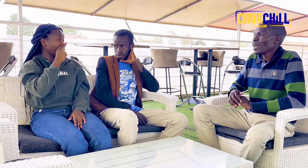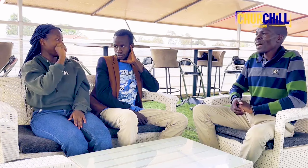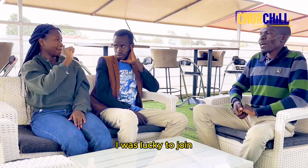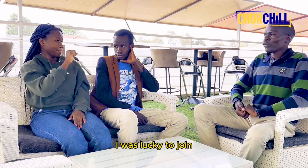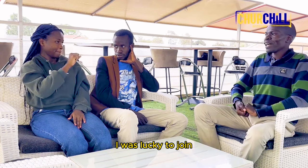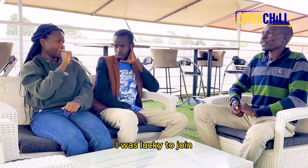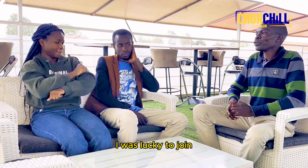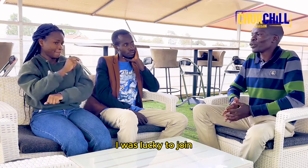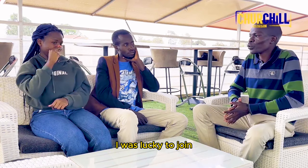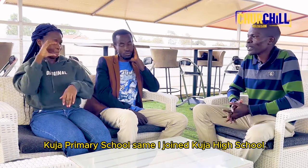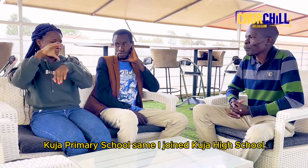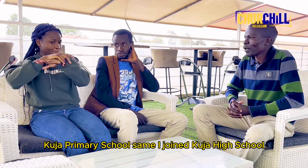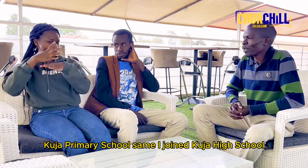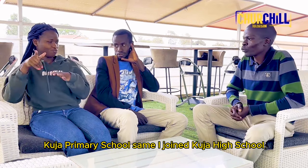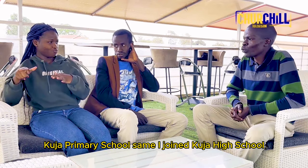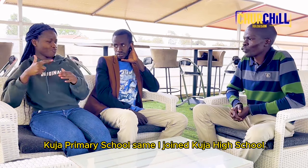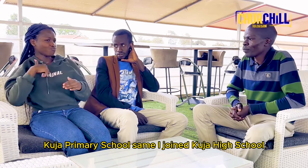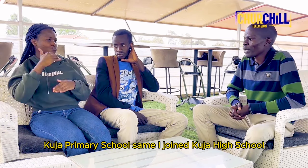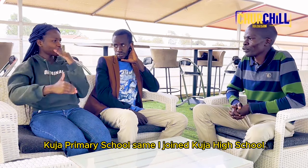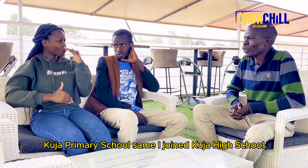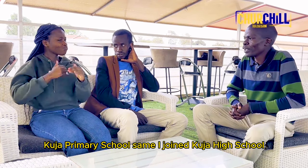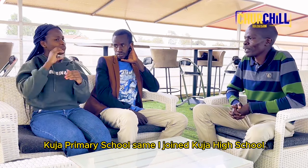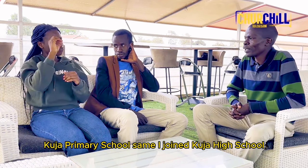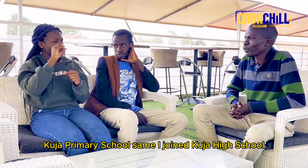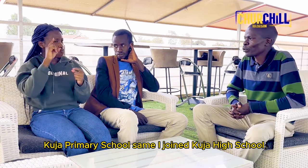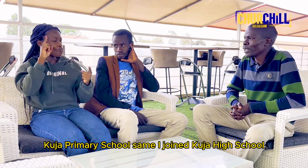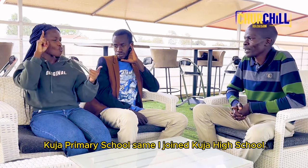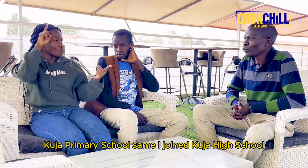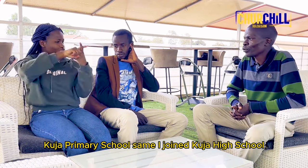I was lucky to join Kuja Primary School. Same, I joined Kuja High School.